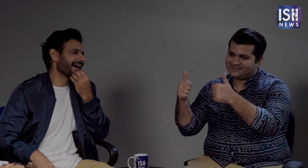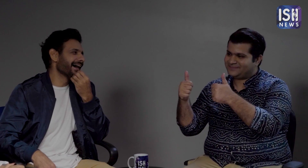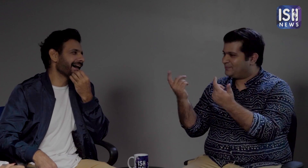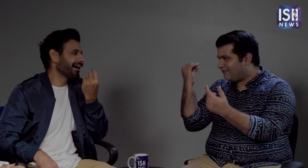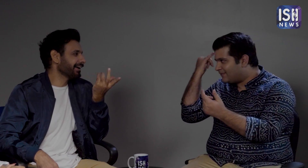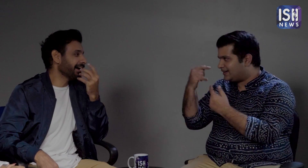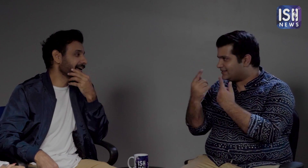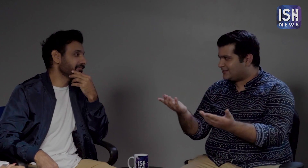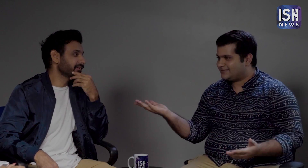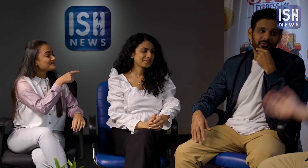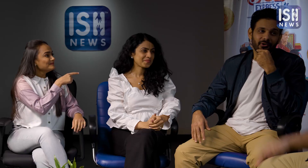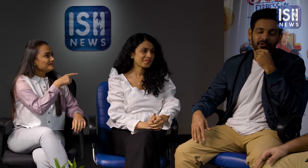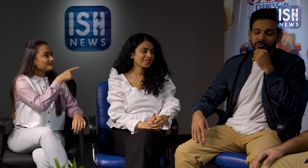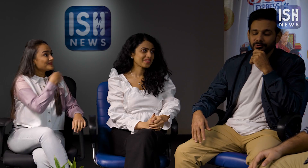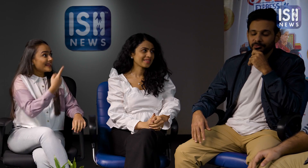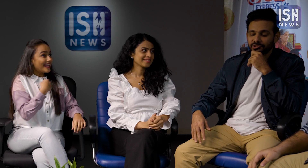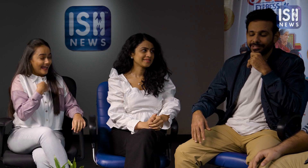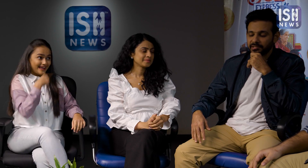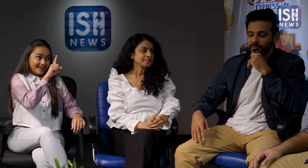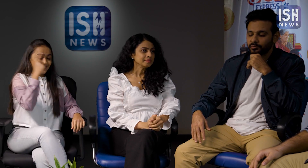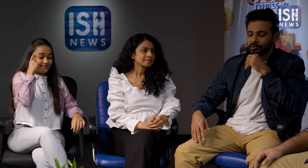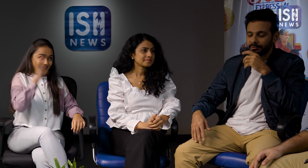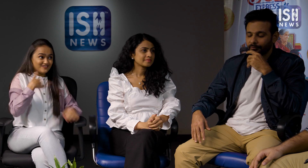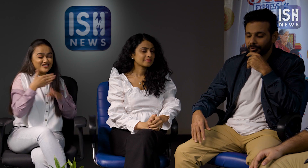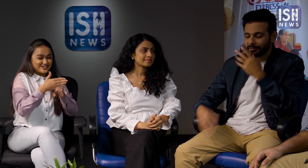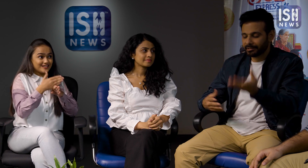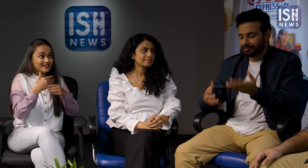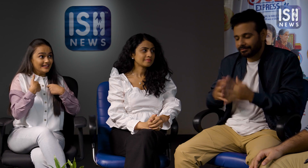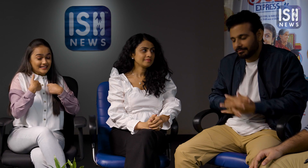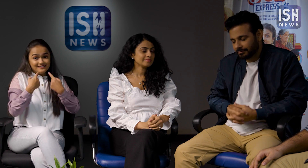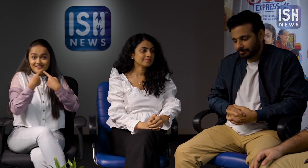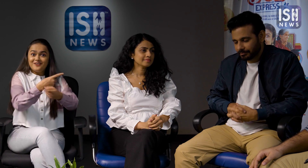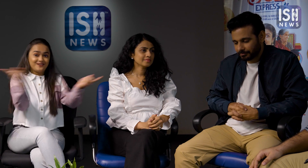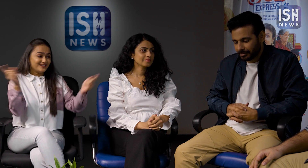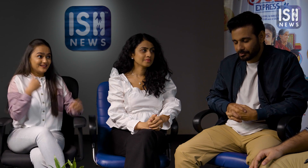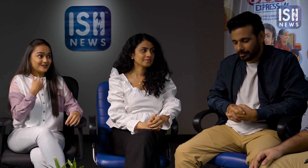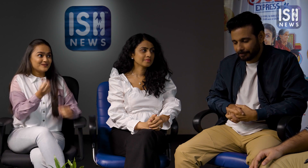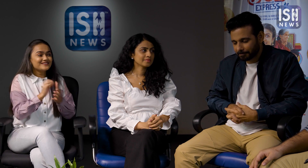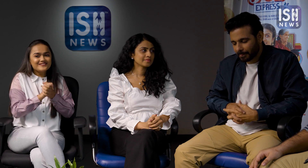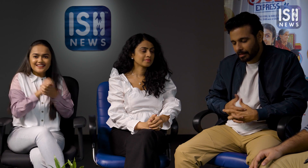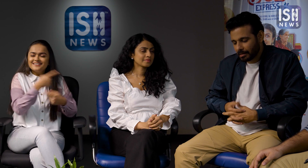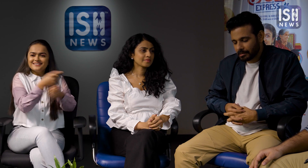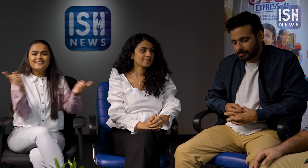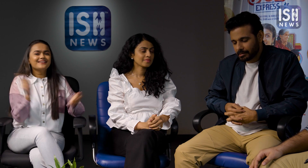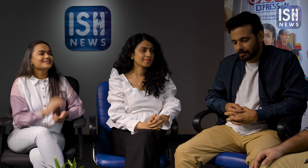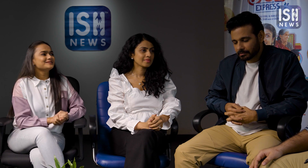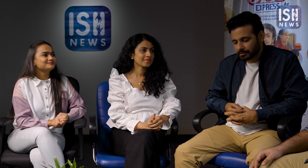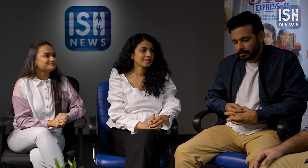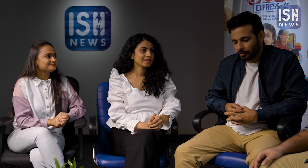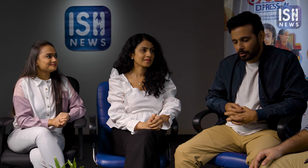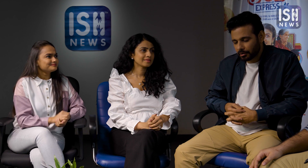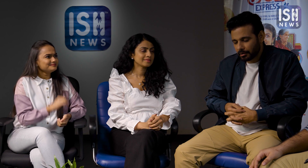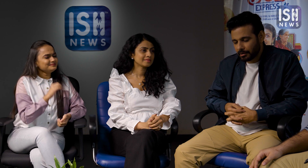Thank you so much. I have a thought to share with all my friends over here. Is